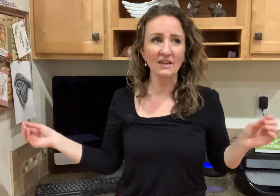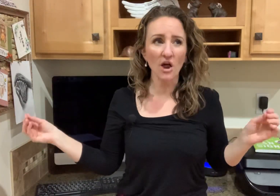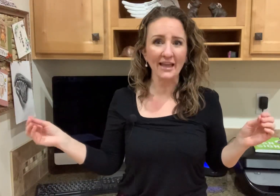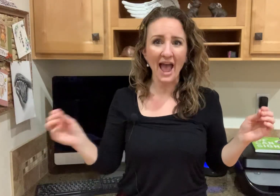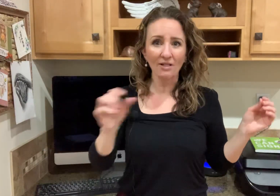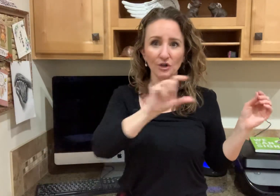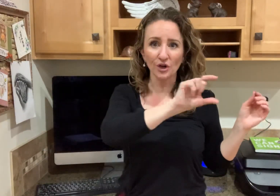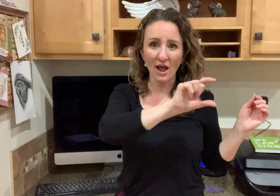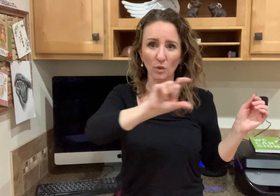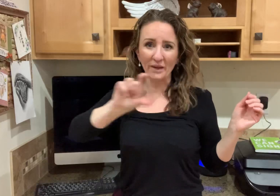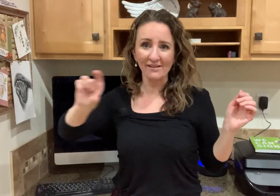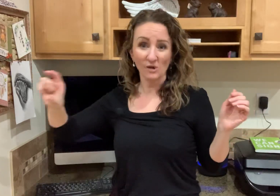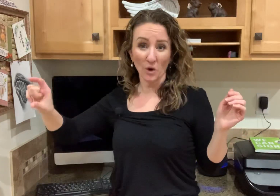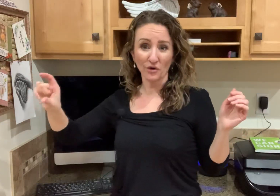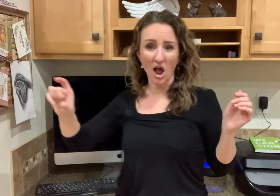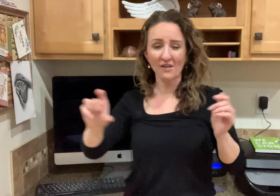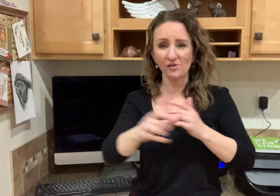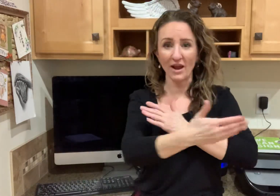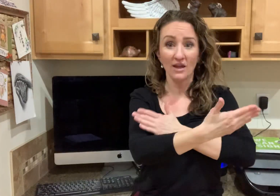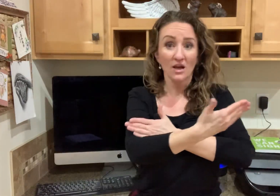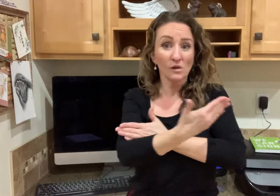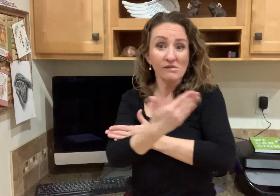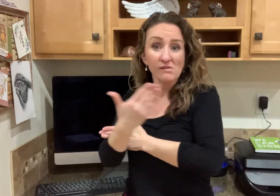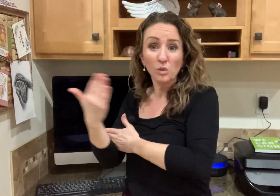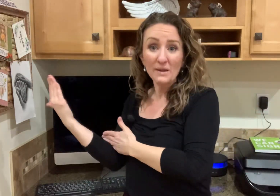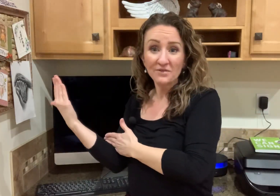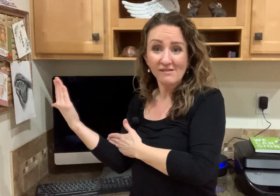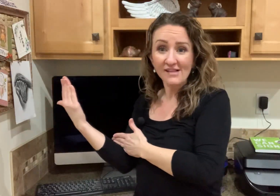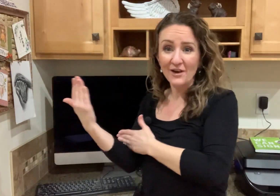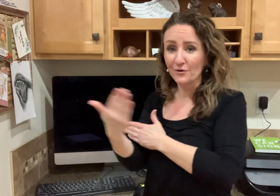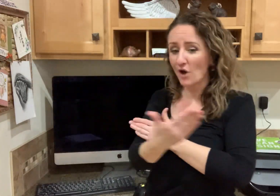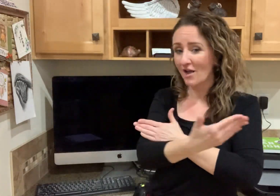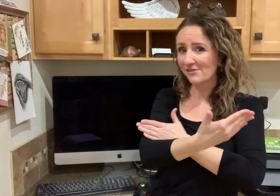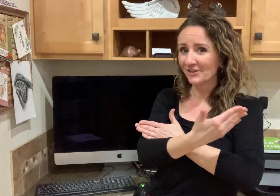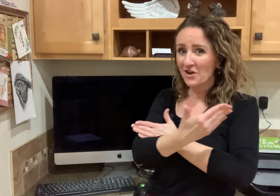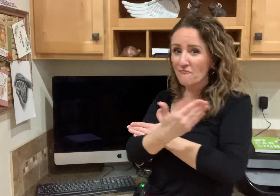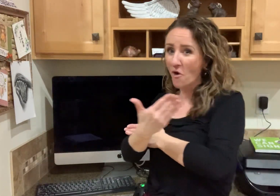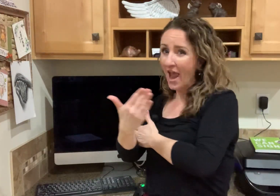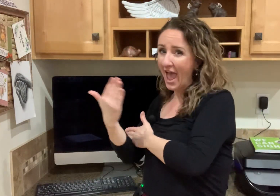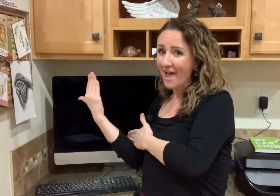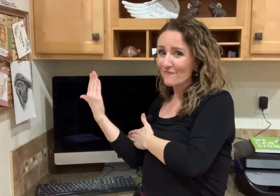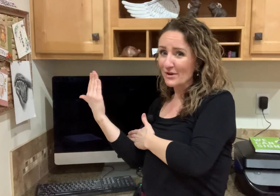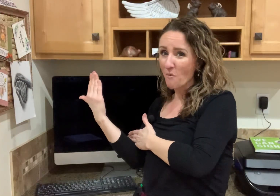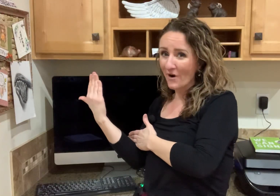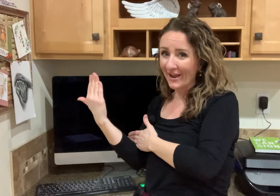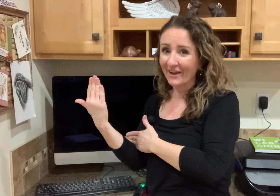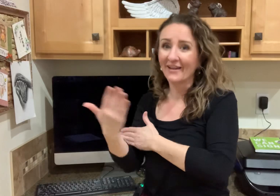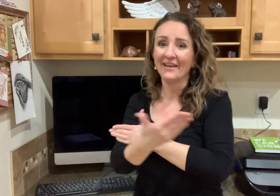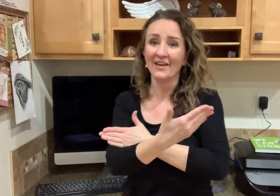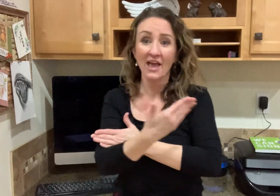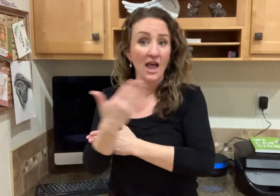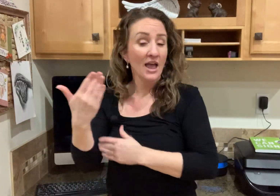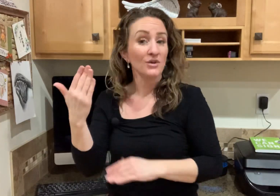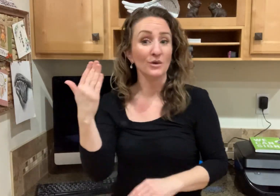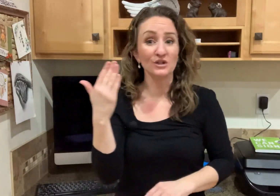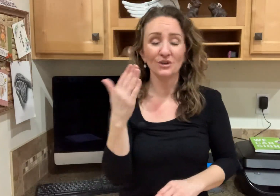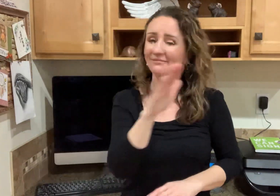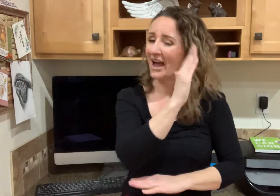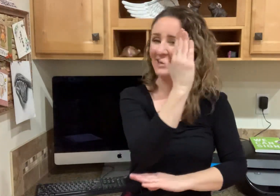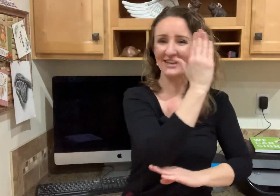a calendar how the weeks go across, right? So sweep this sign across for every morning. You can do, now it doesn't